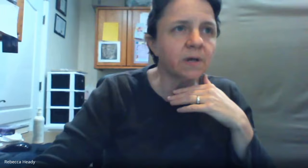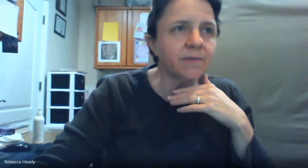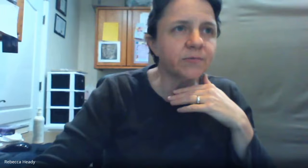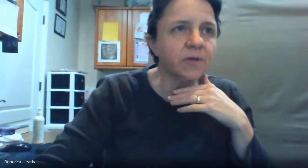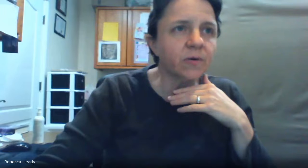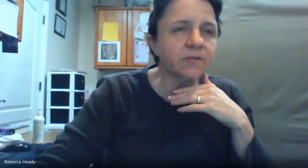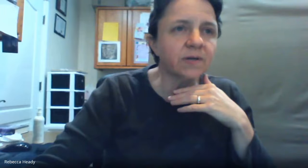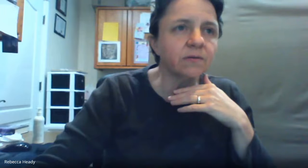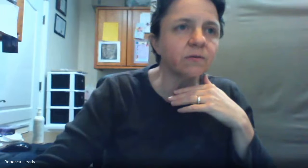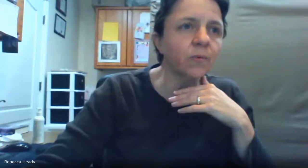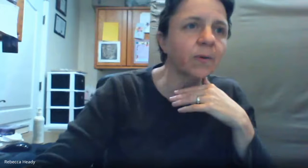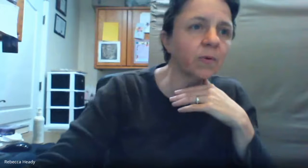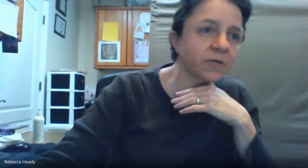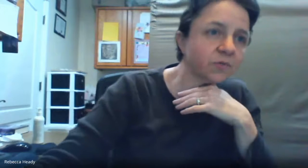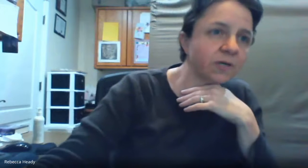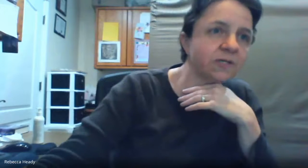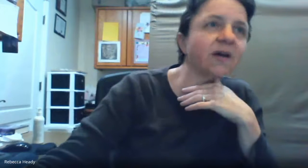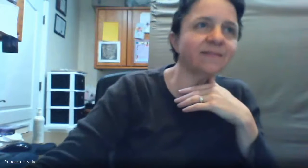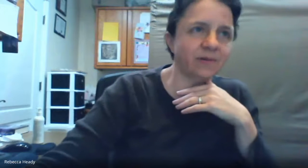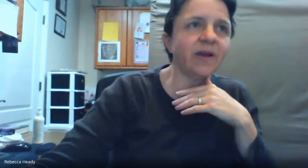on this really quick so I can remember which one he's up. Okay.